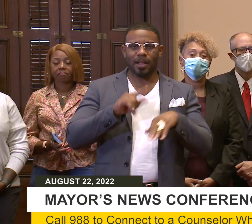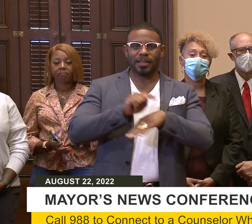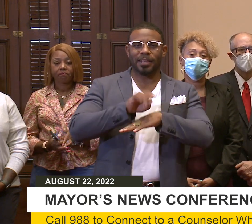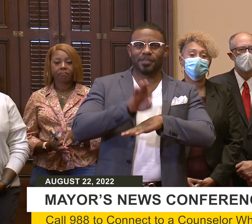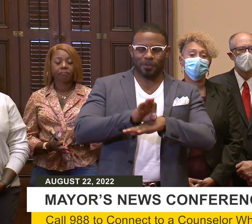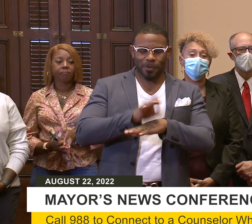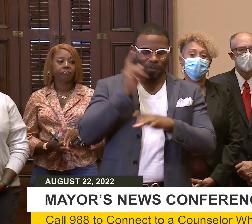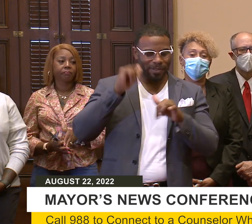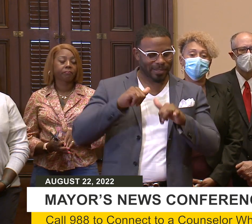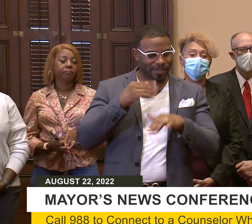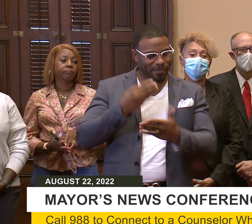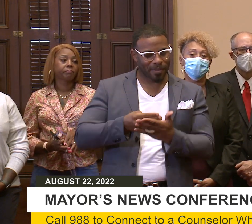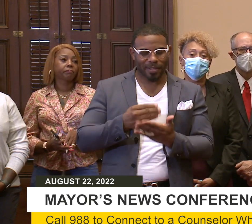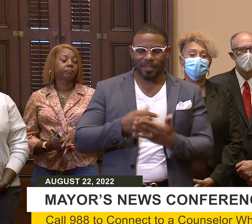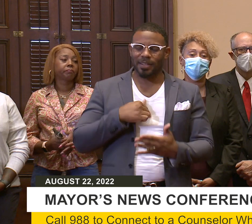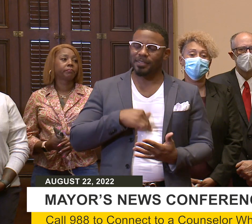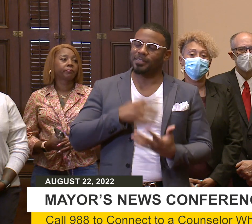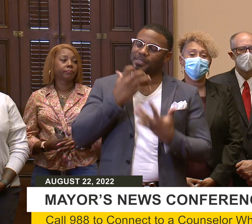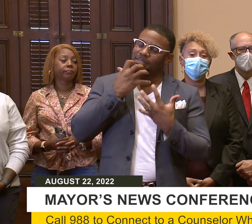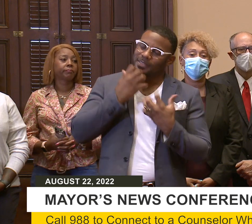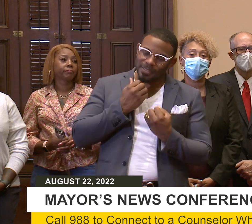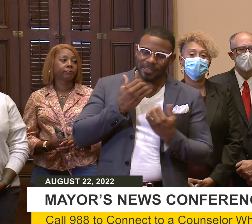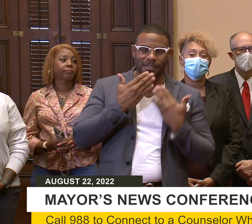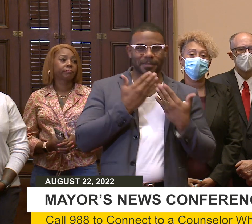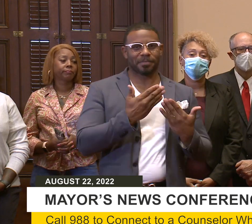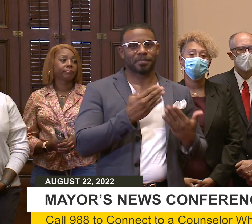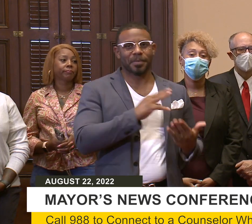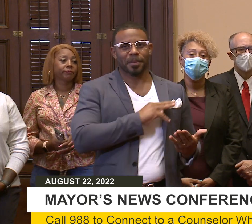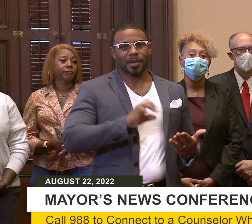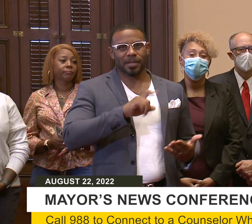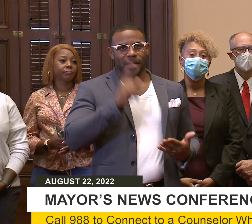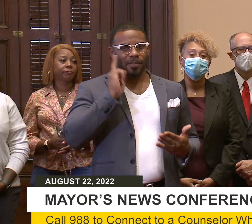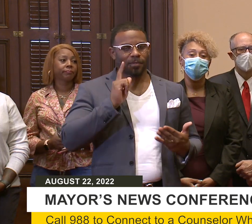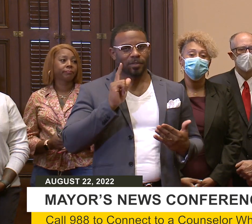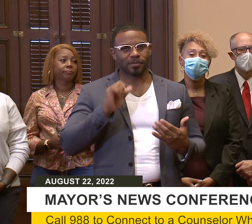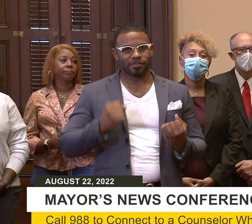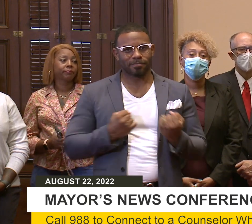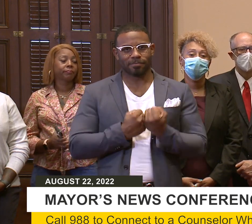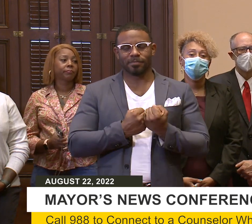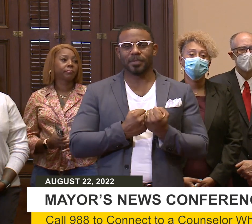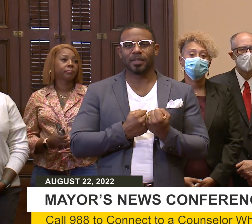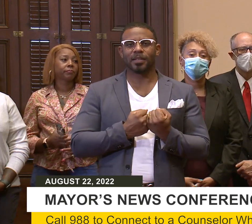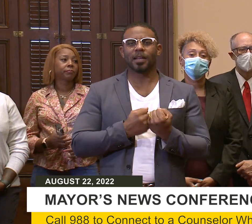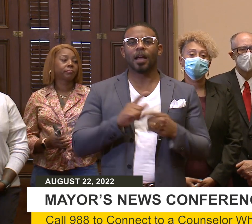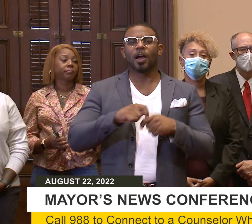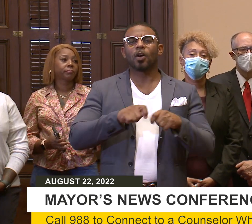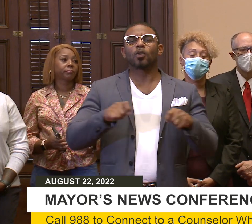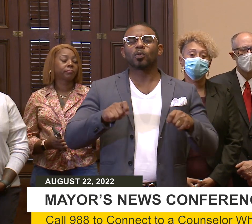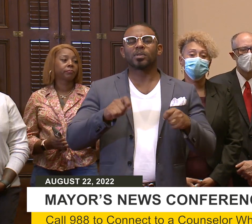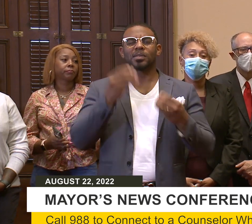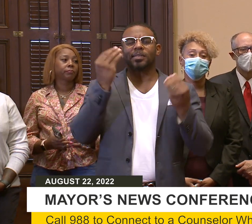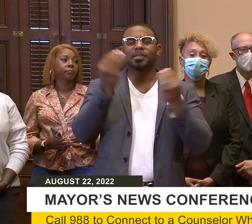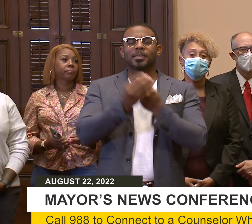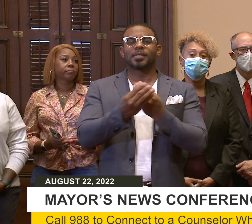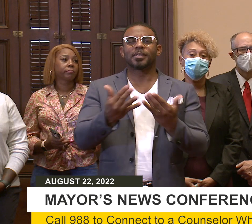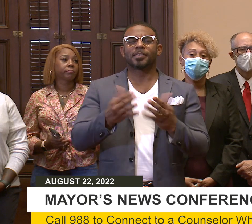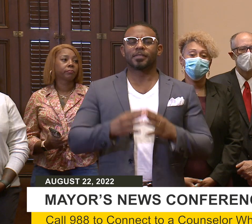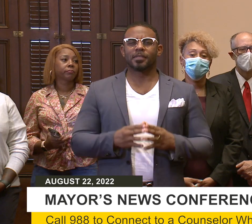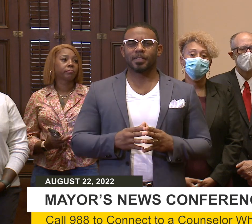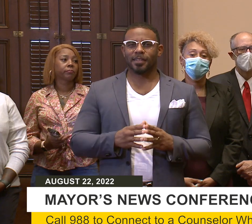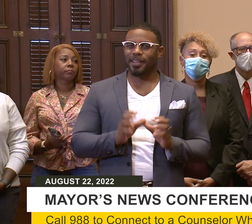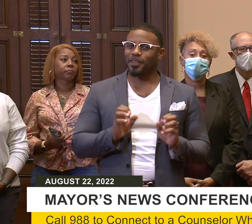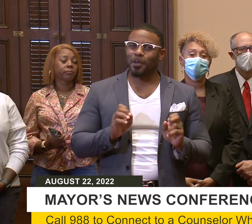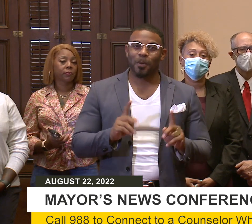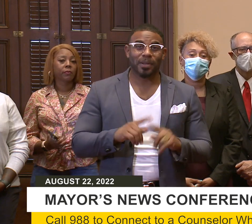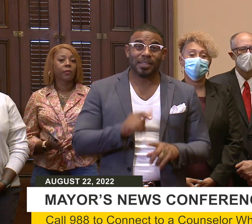force for this funding, and I'm deeply grateful to Mayor Scott for stepping up. Let me just conclude by saying this. It's